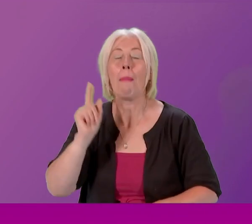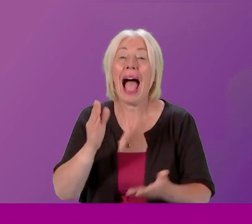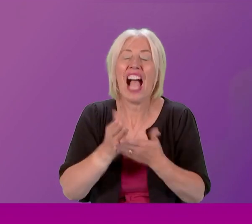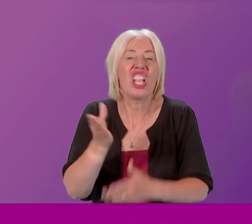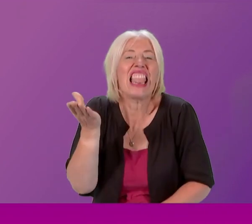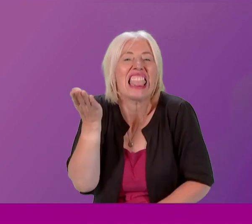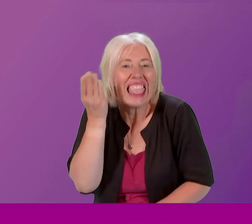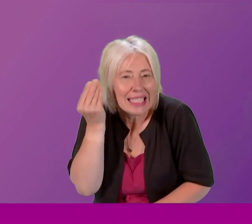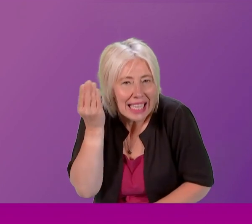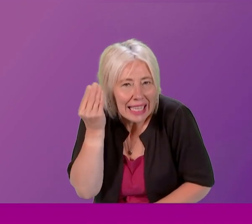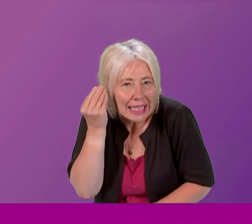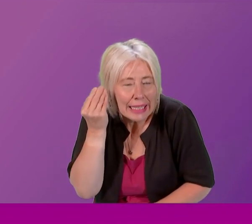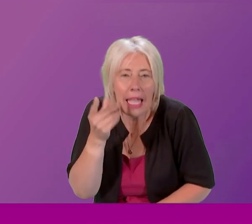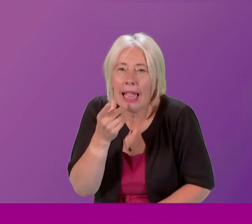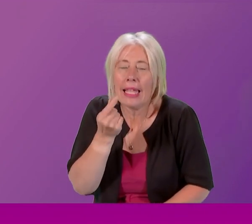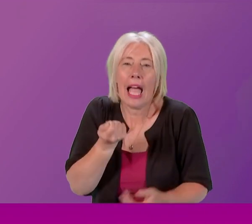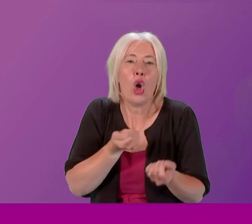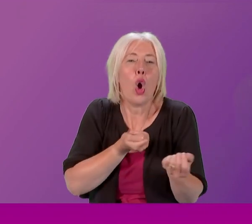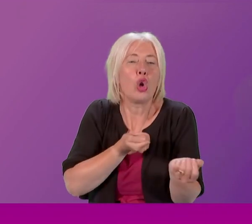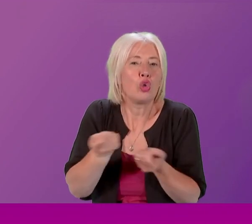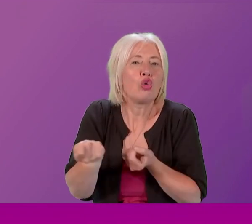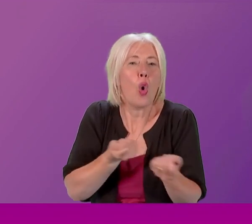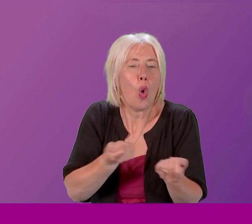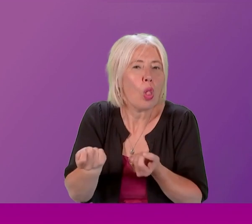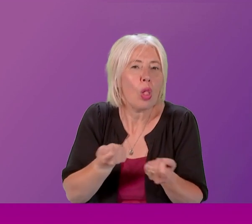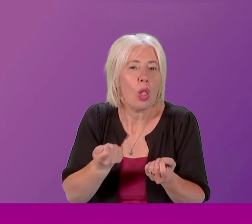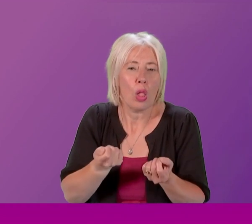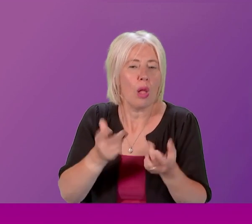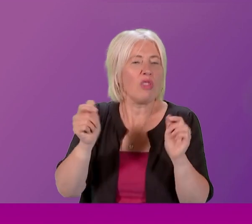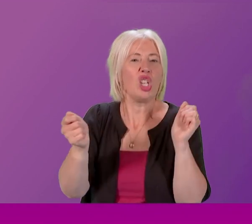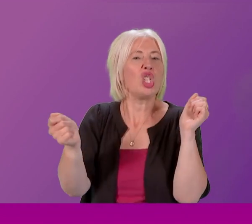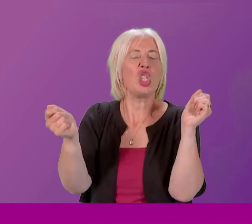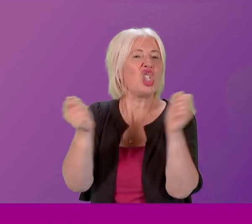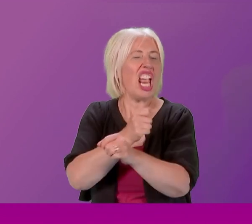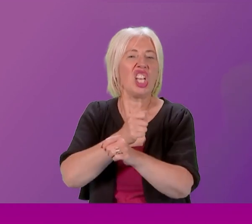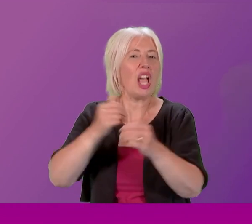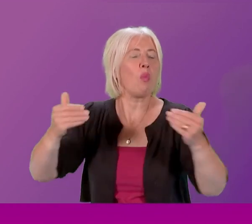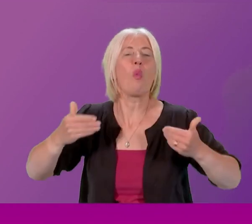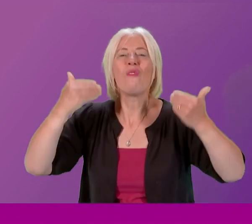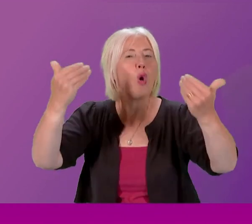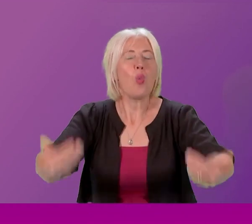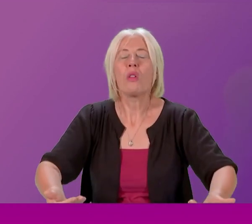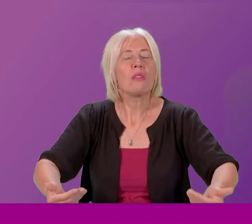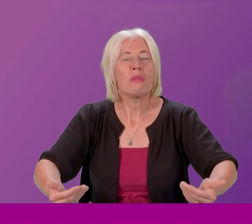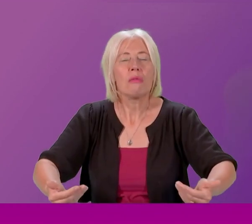that she could really control. And that just changed her whole way of moving forward and